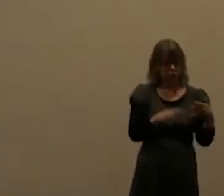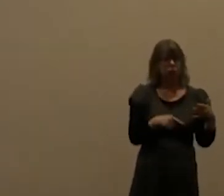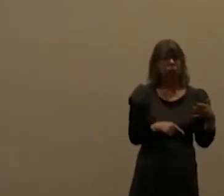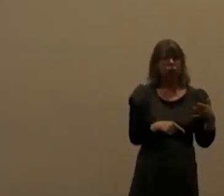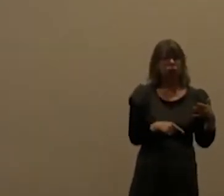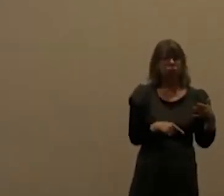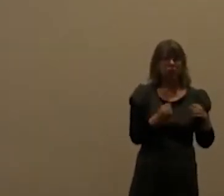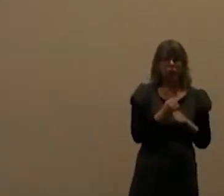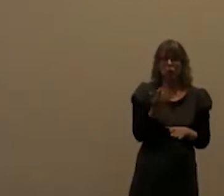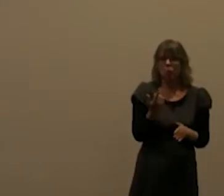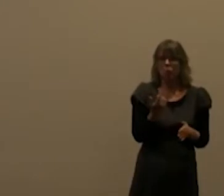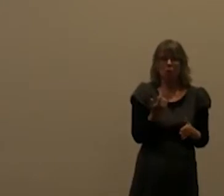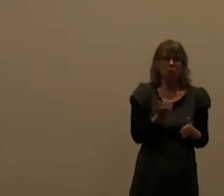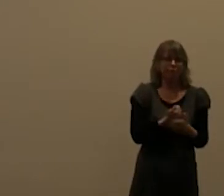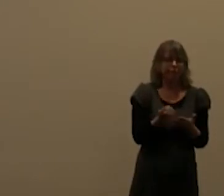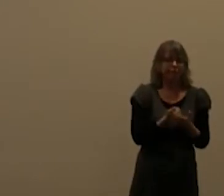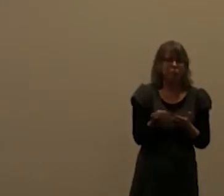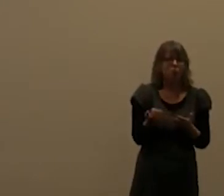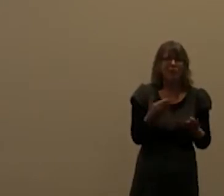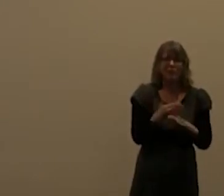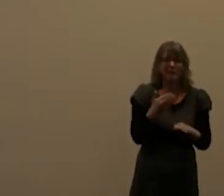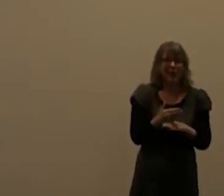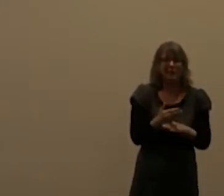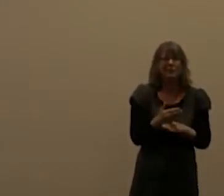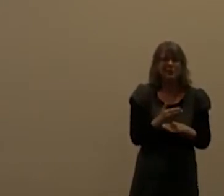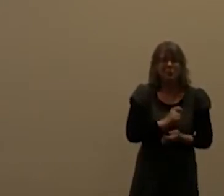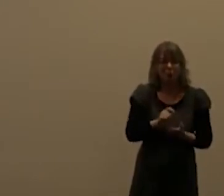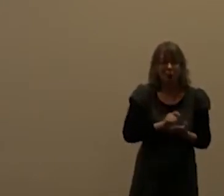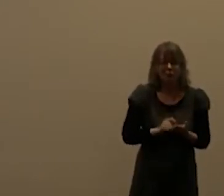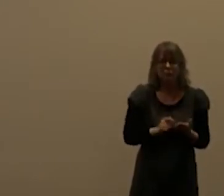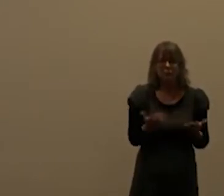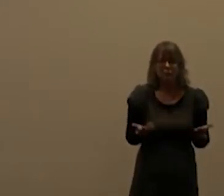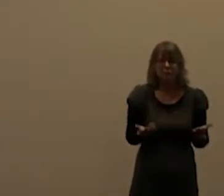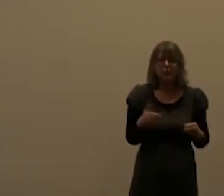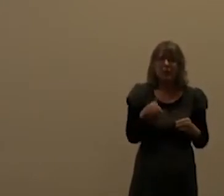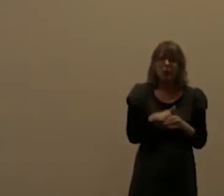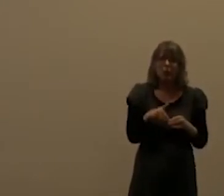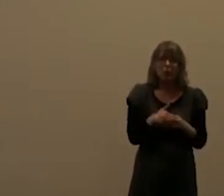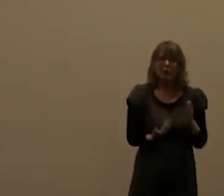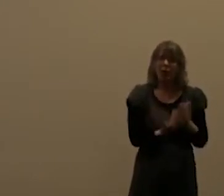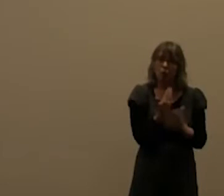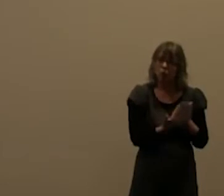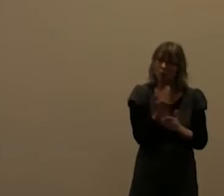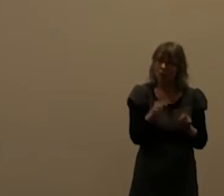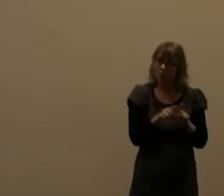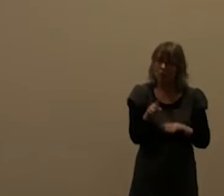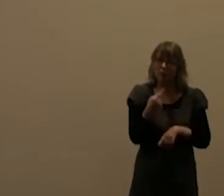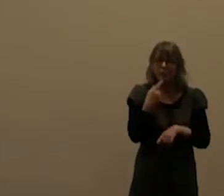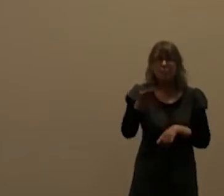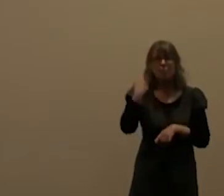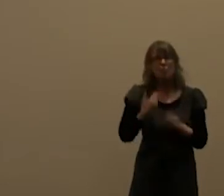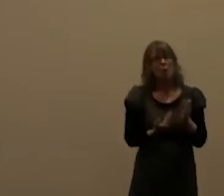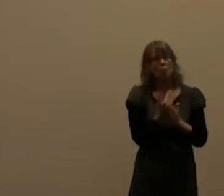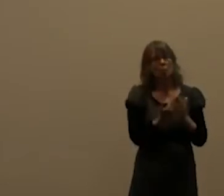and do all the typical admin tasks that we would want to for an environment. And including being able to upgrade. I mentioned that earlier. You know,